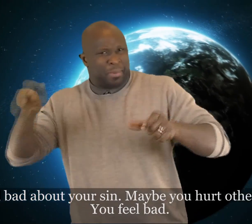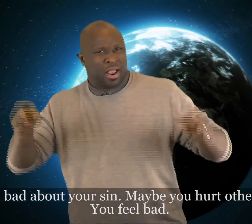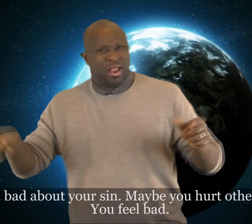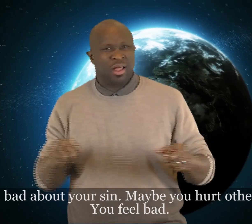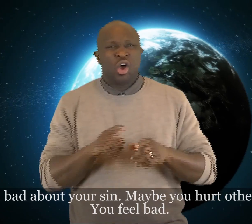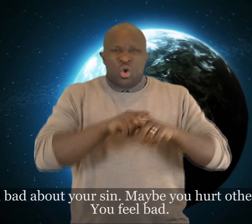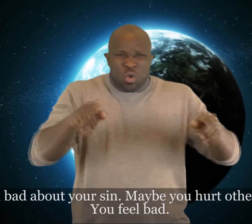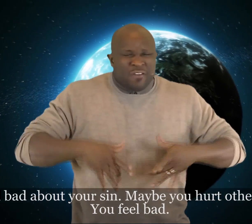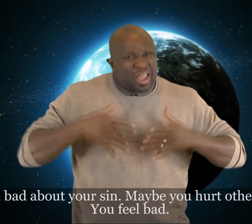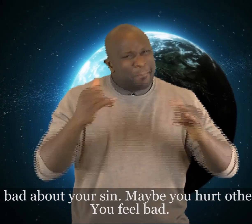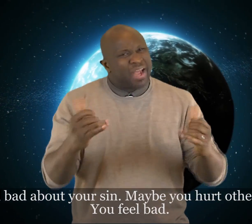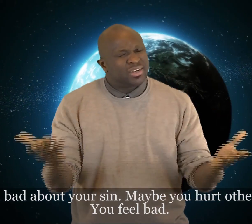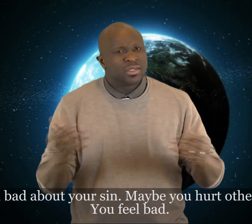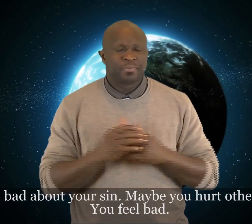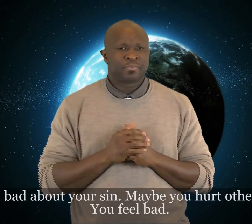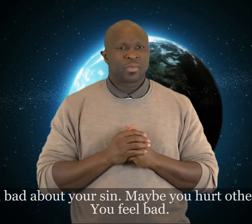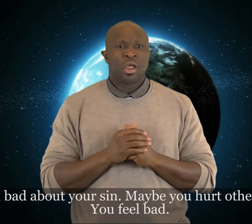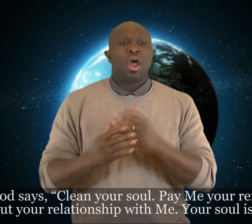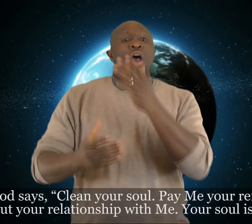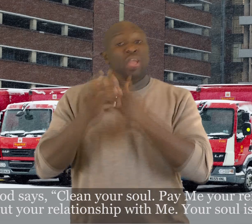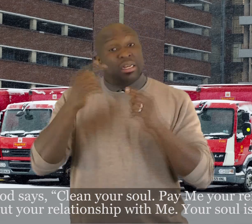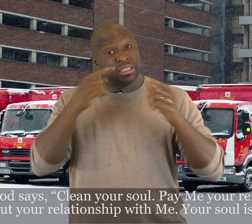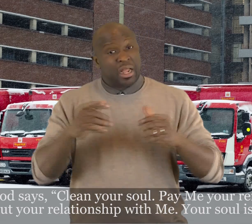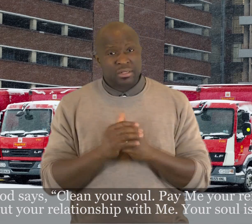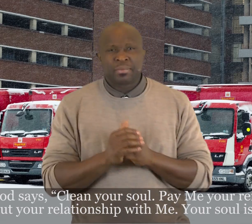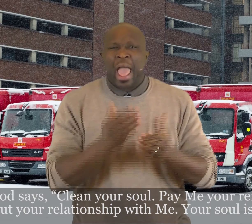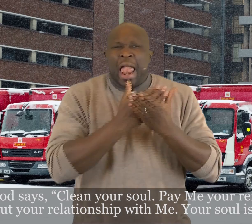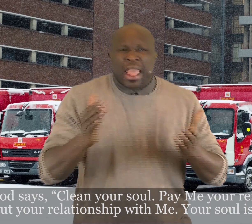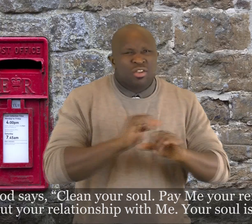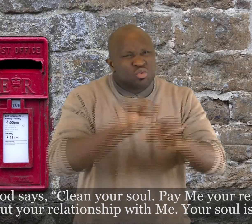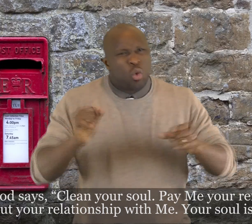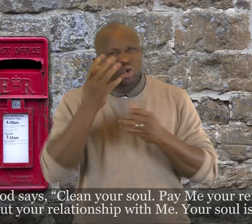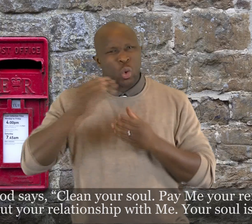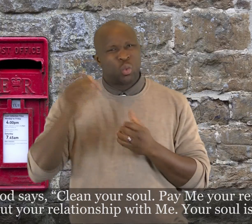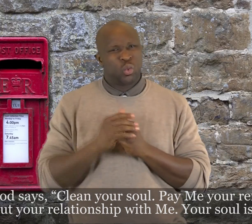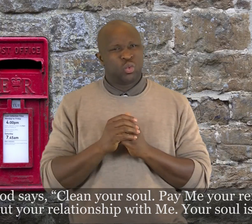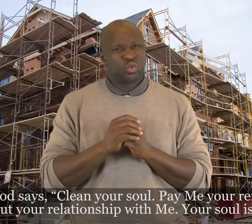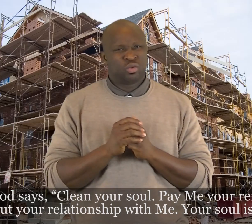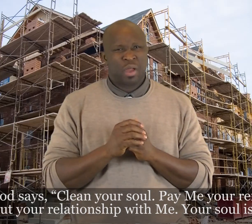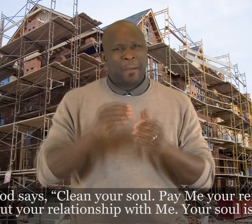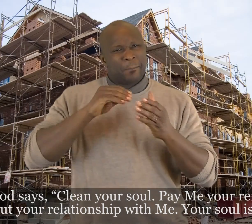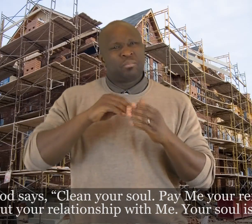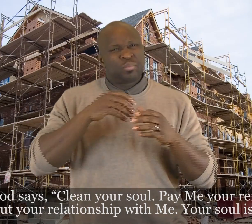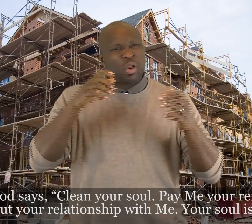done, maybe terrible things to other people. They're letters from the landlord. Set your house in